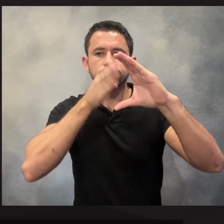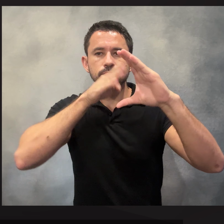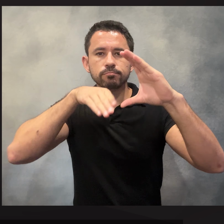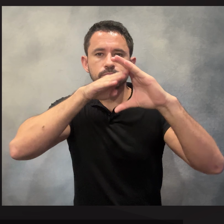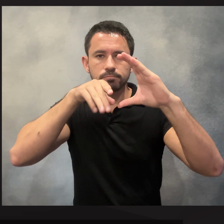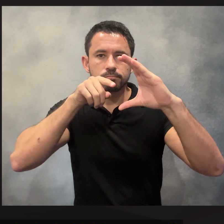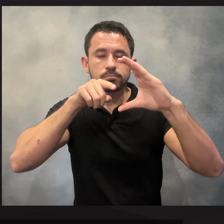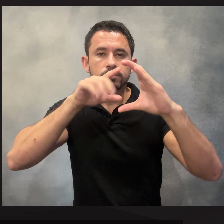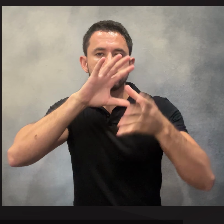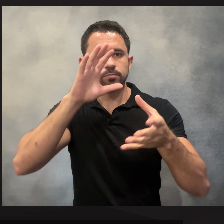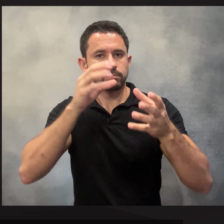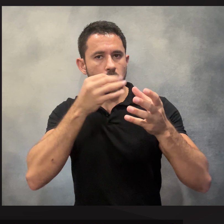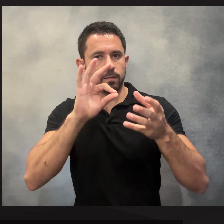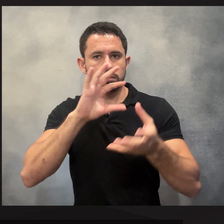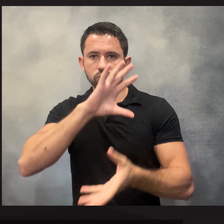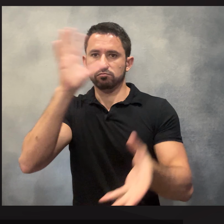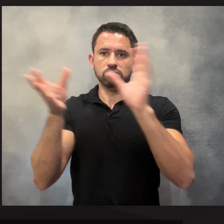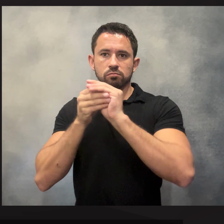2025.